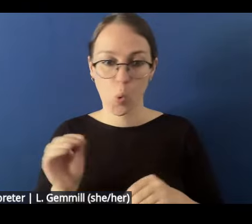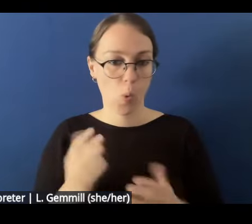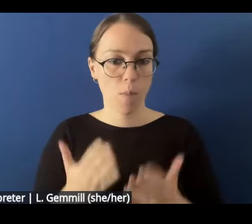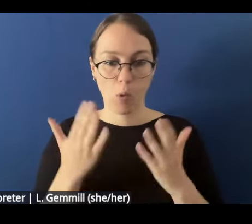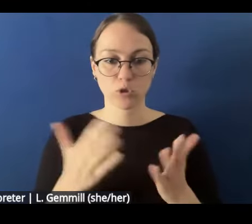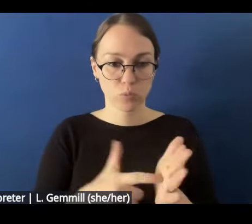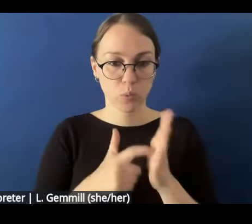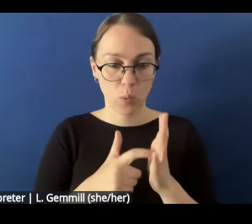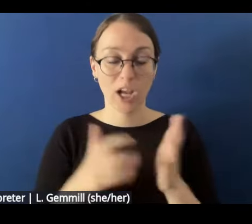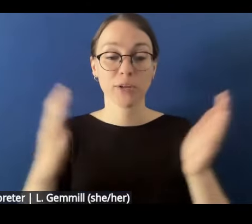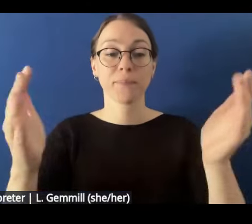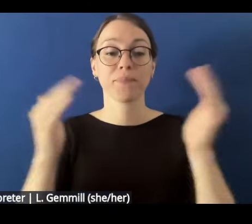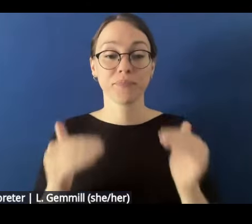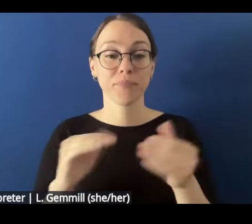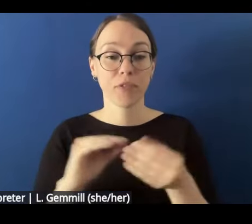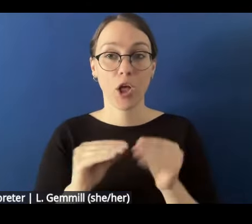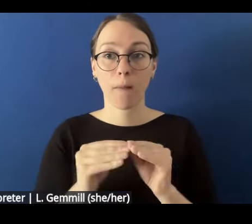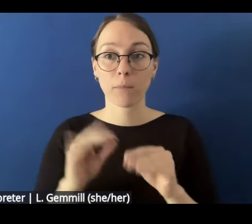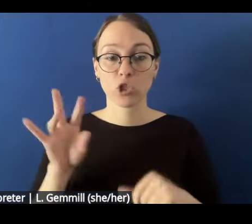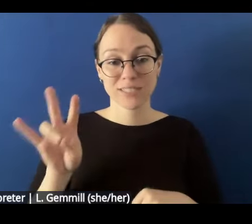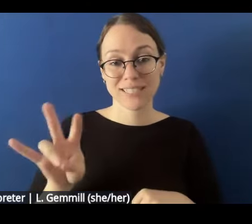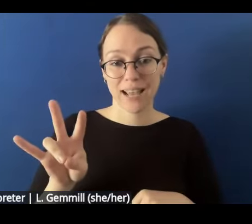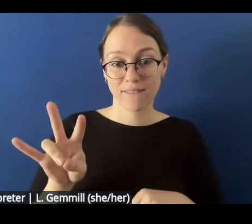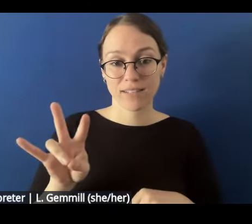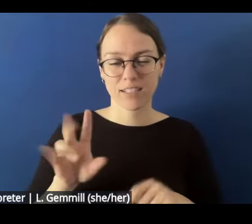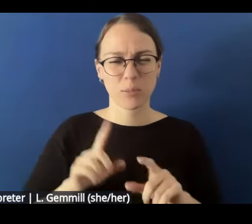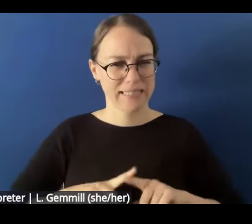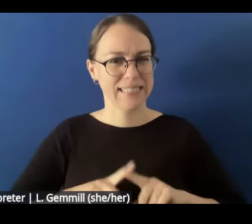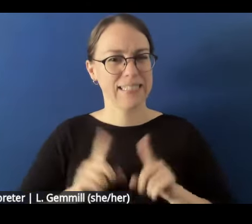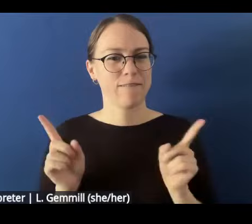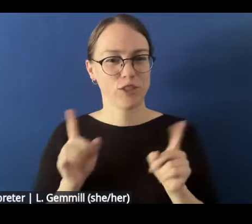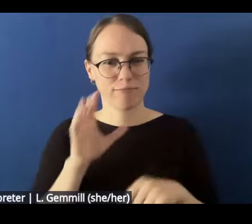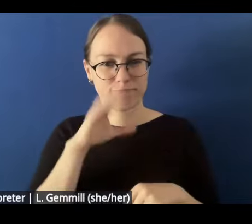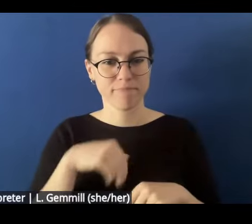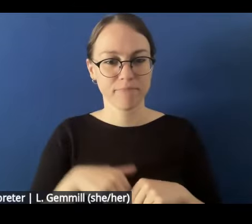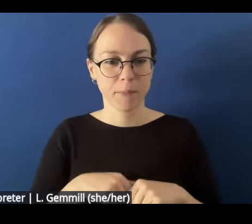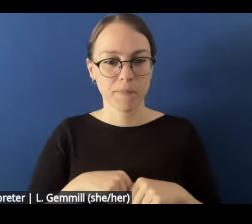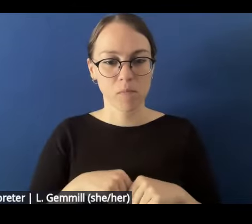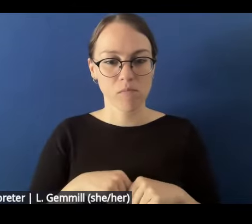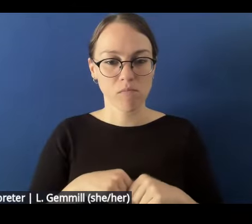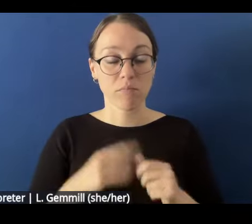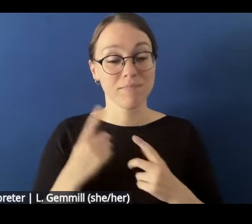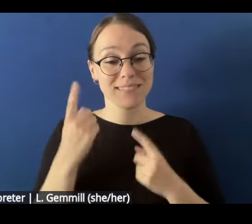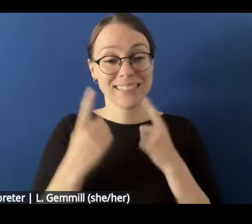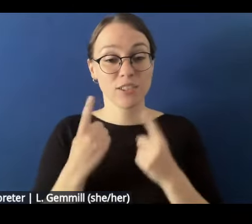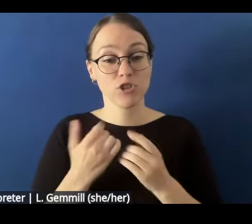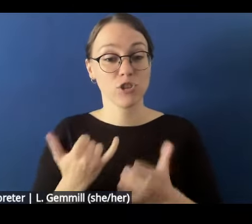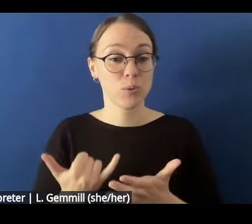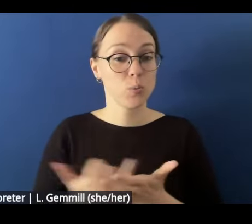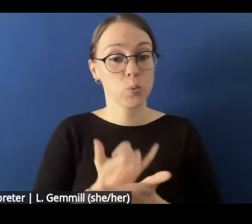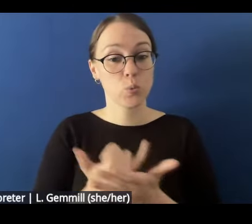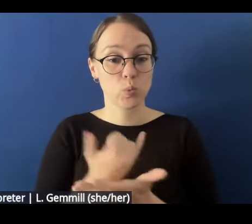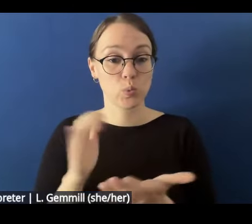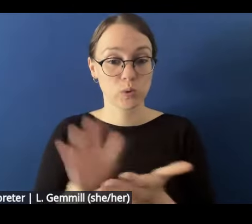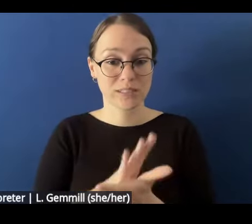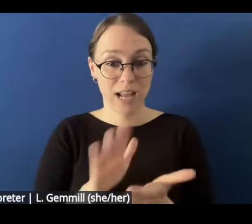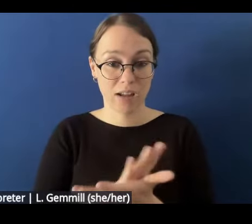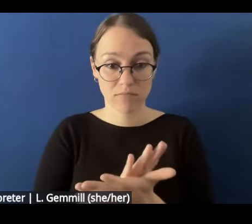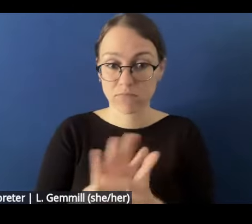Item number 7 is a little bit different. Consideration of a new document, which is wholly new, of